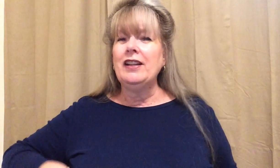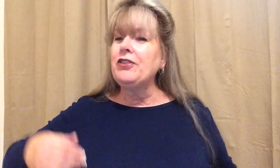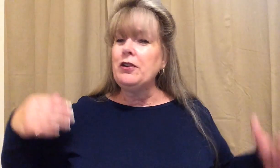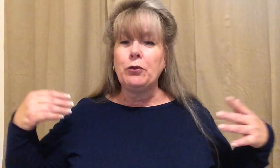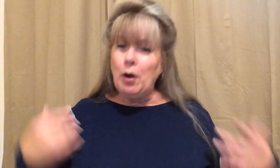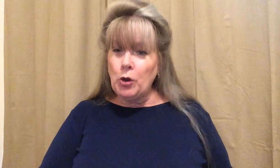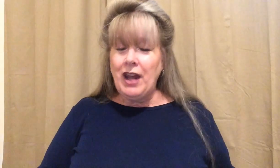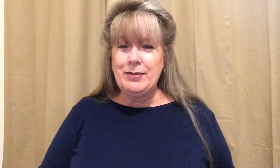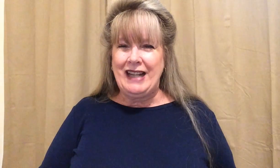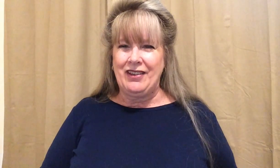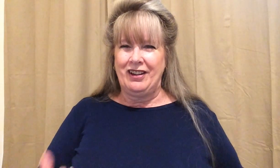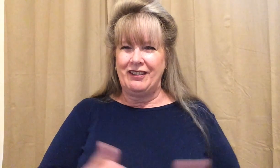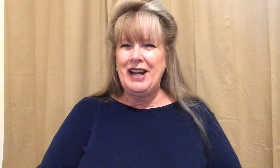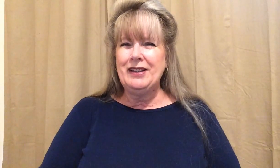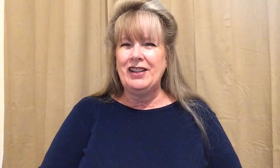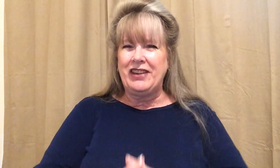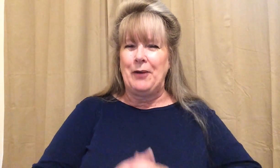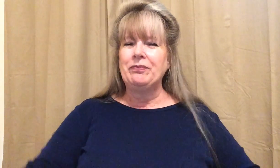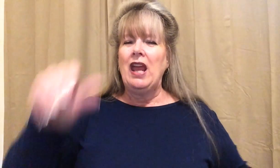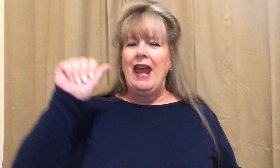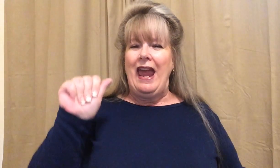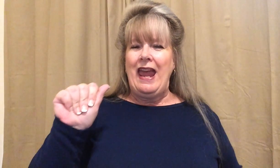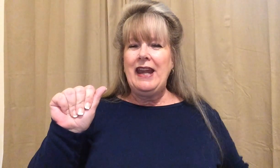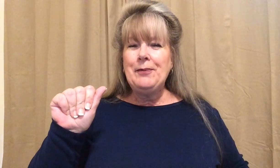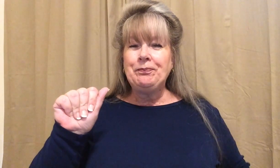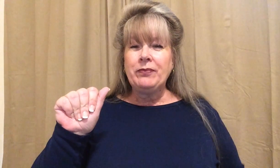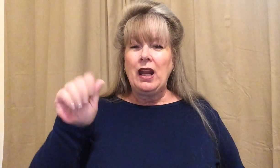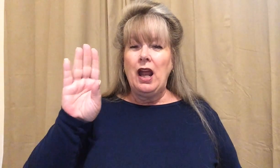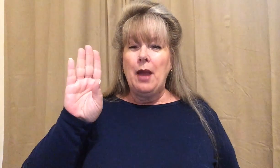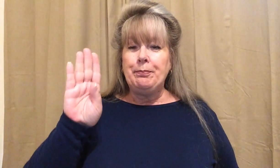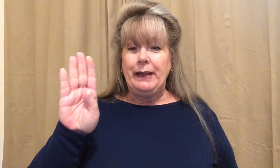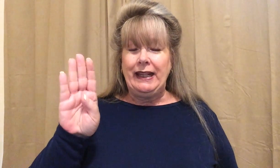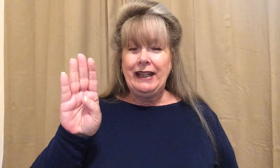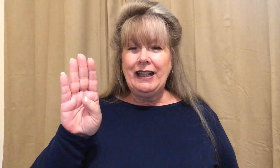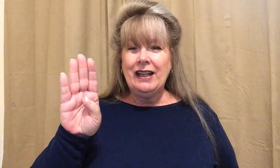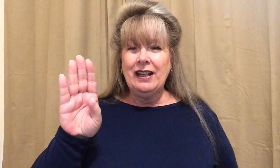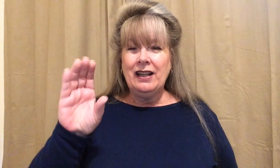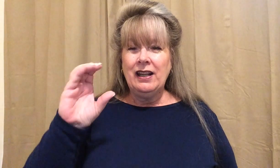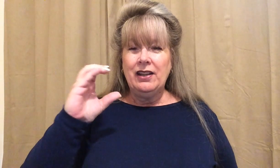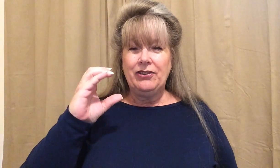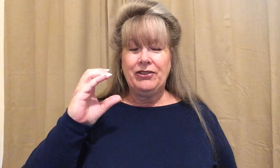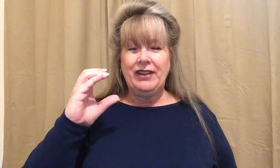let's do this one more time together. All right, let's go. A, B,